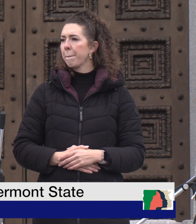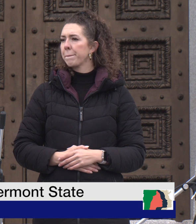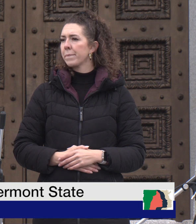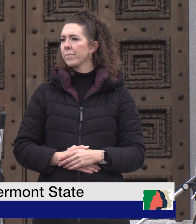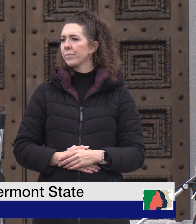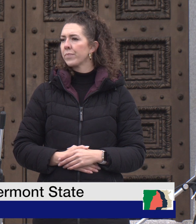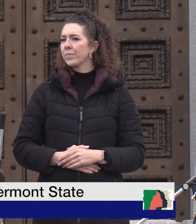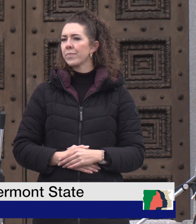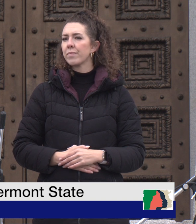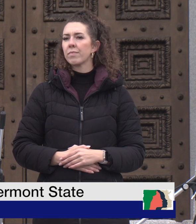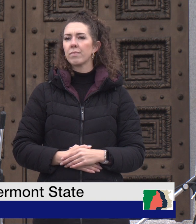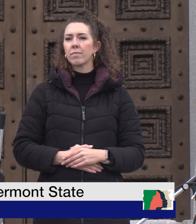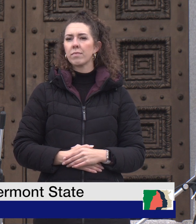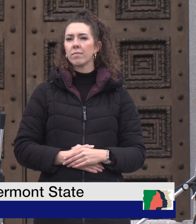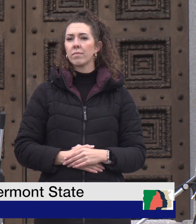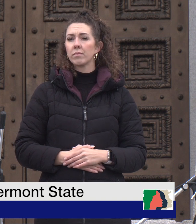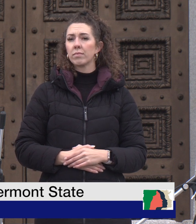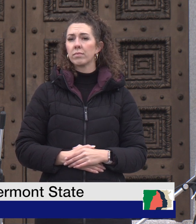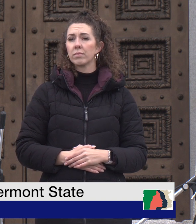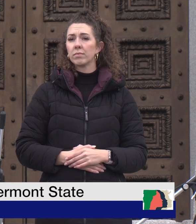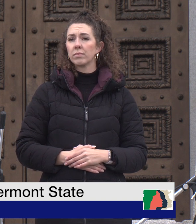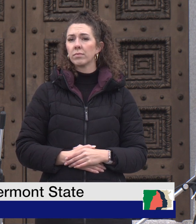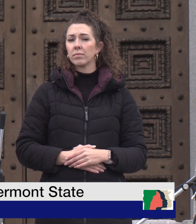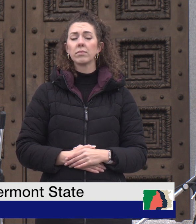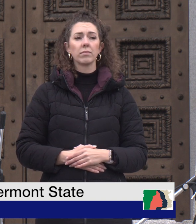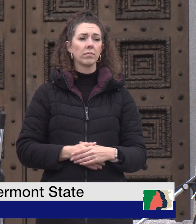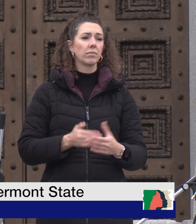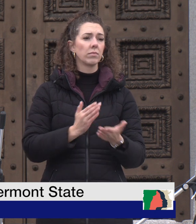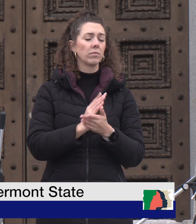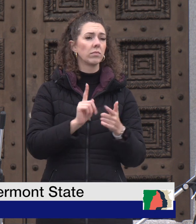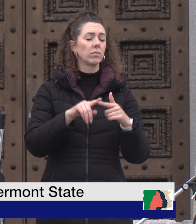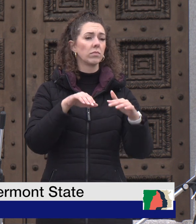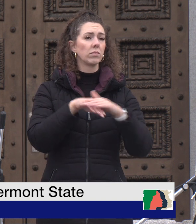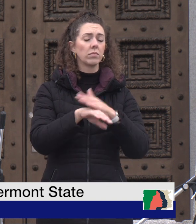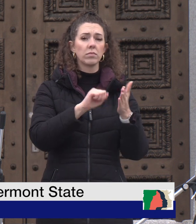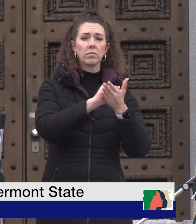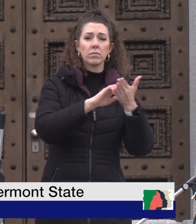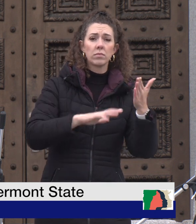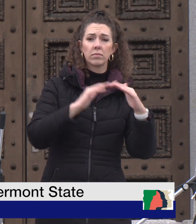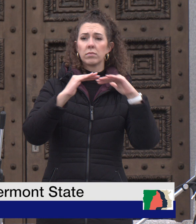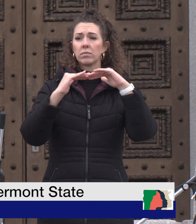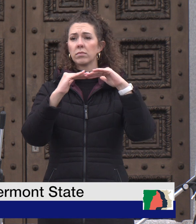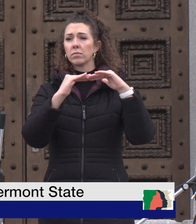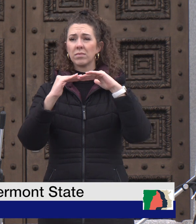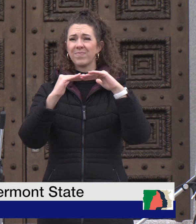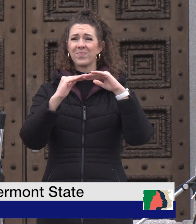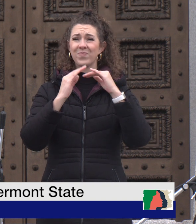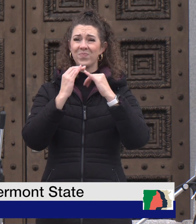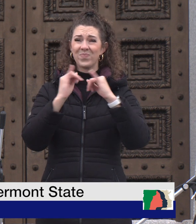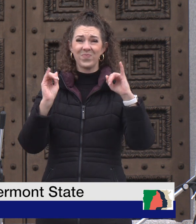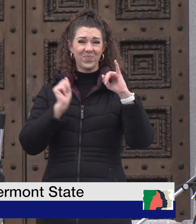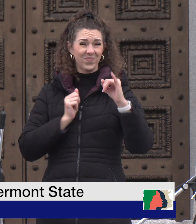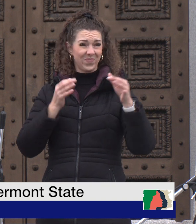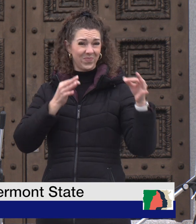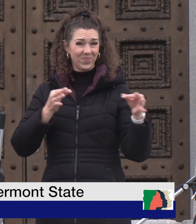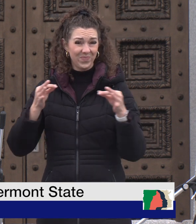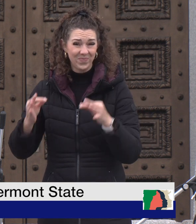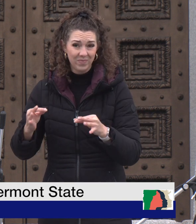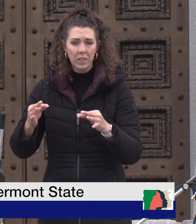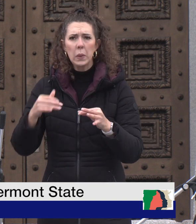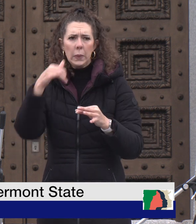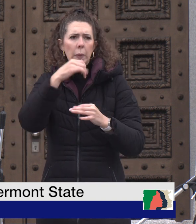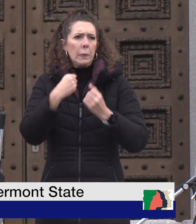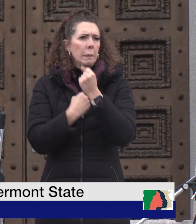While the right to abortion, justice, and autonomy, and particularly abortion care, is a fundamental right in